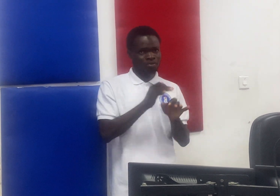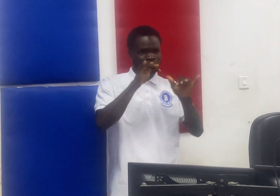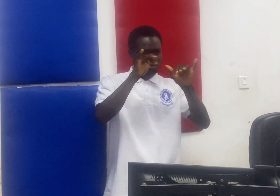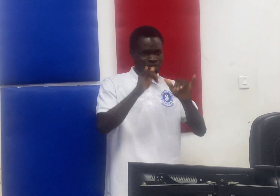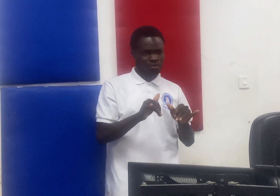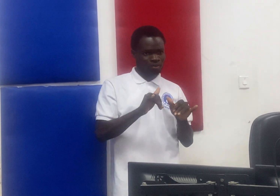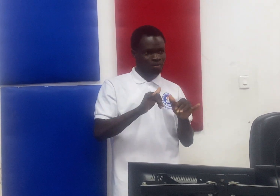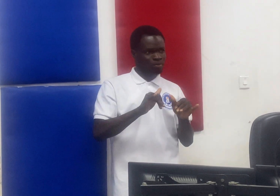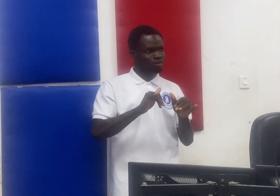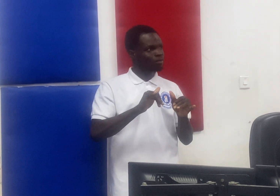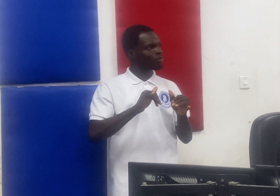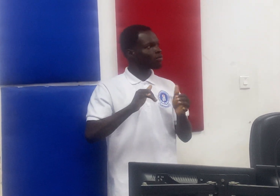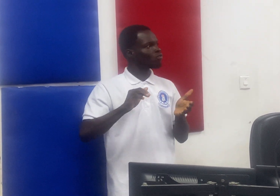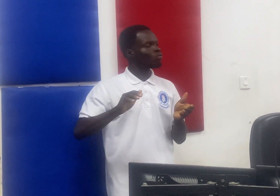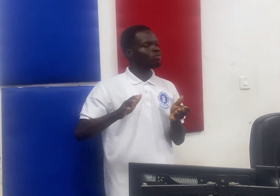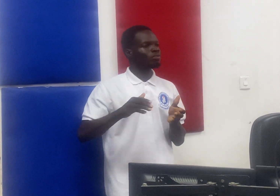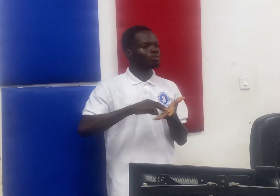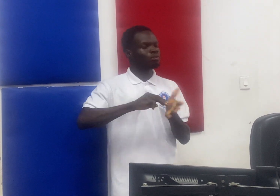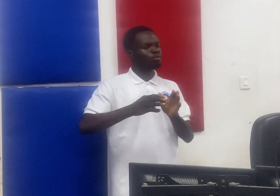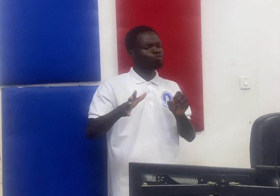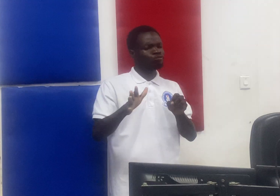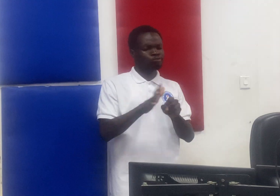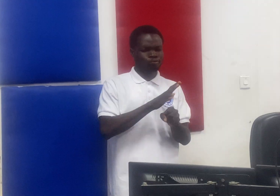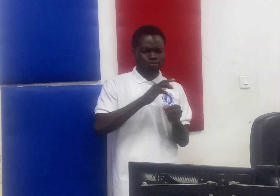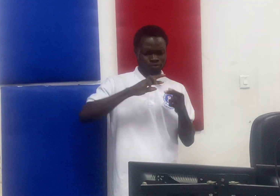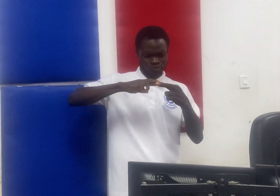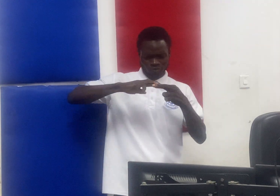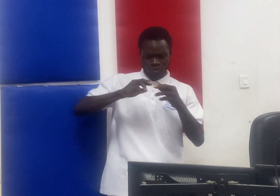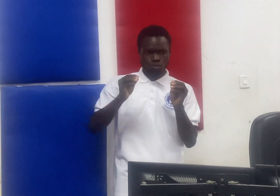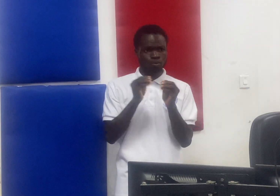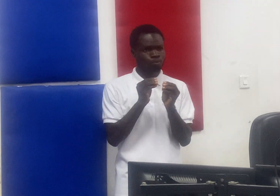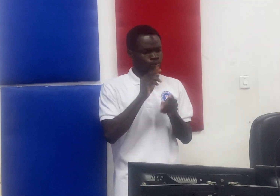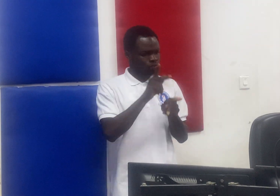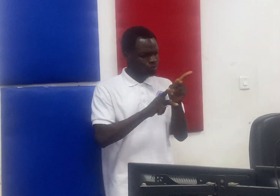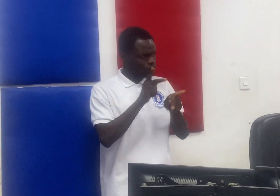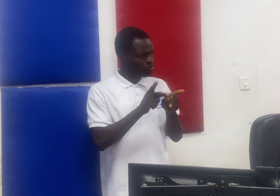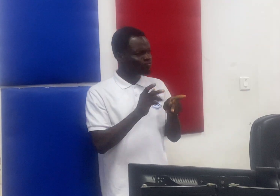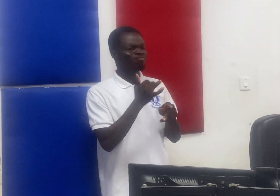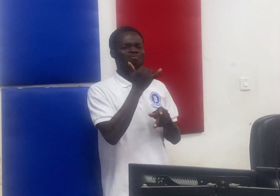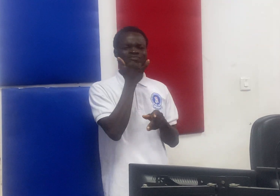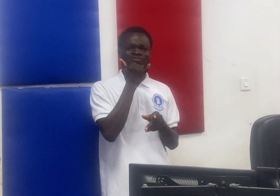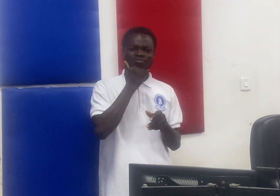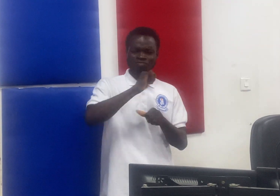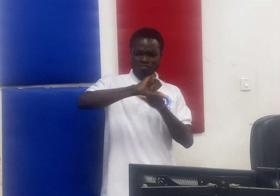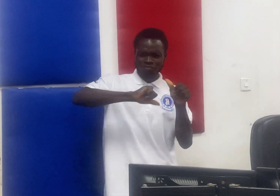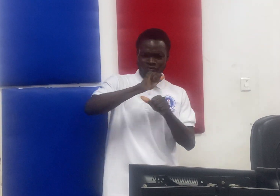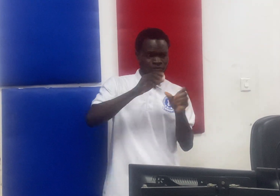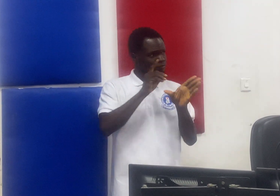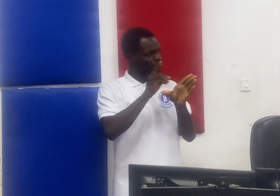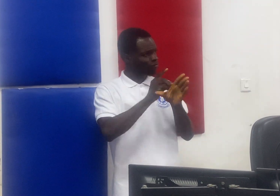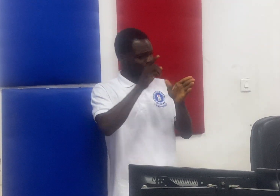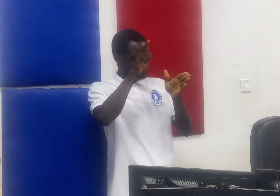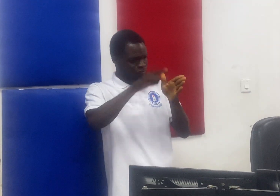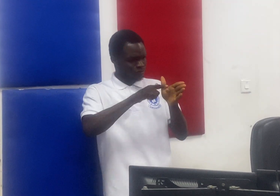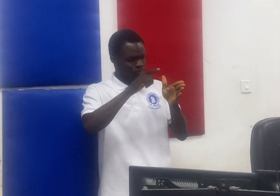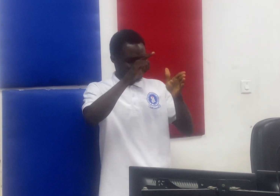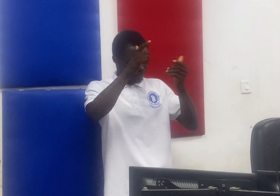relationships. Many people wrongly assume that disability limits one's capacities to